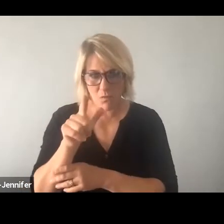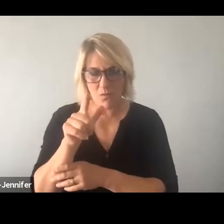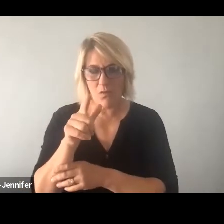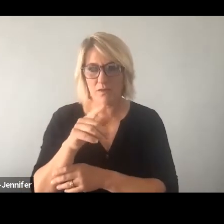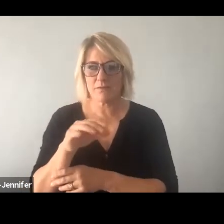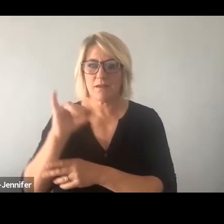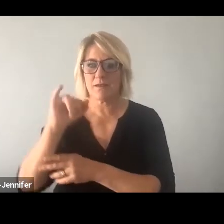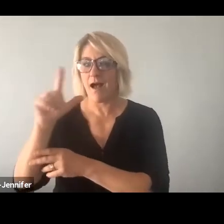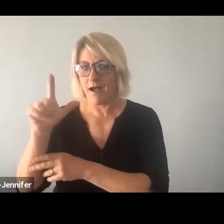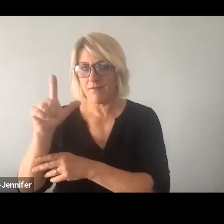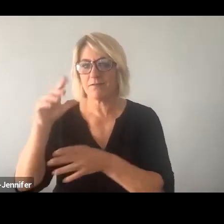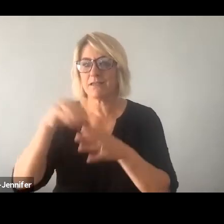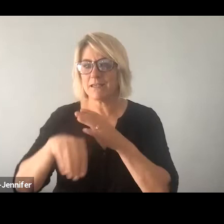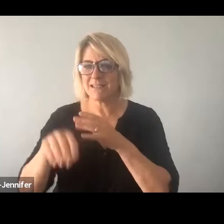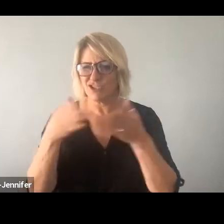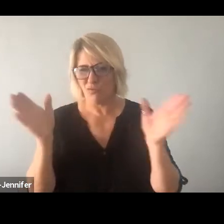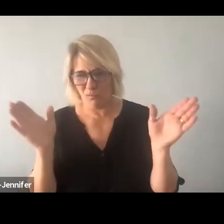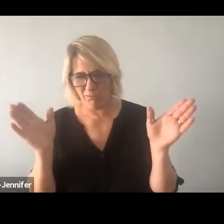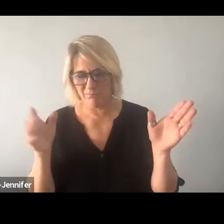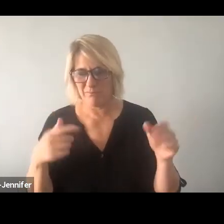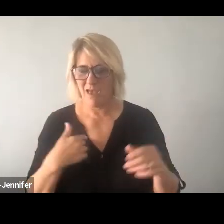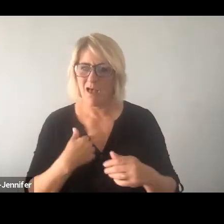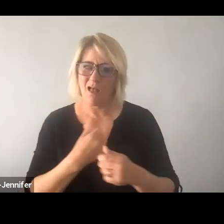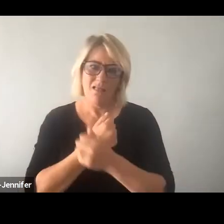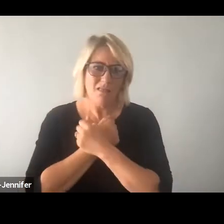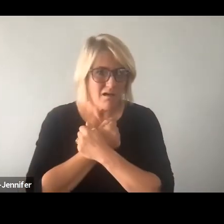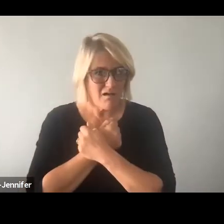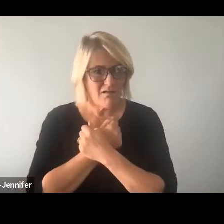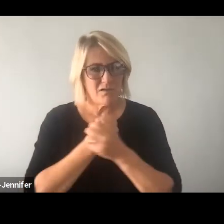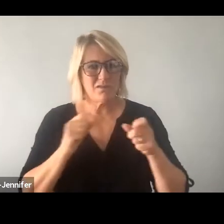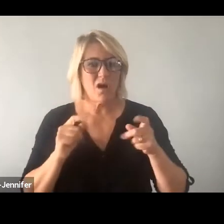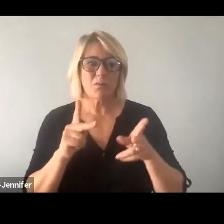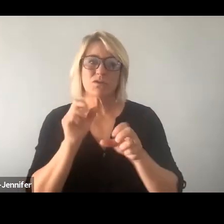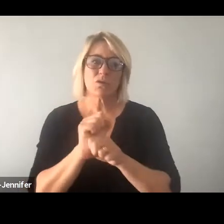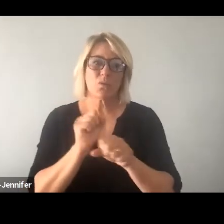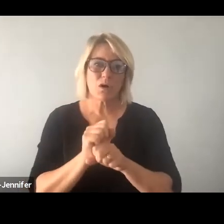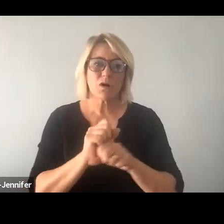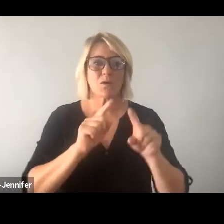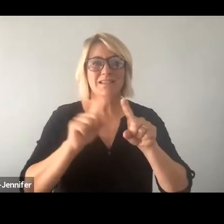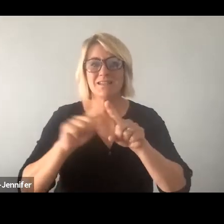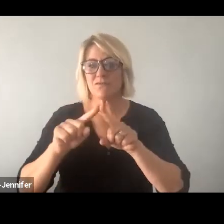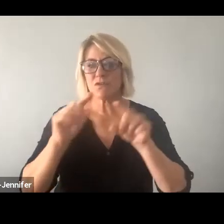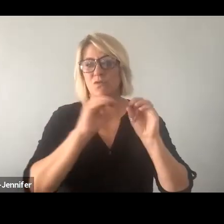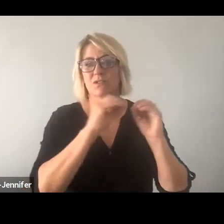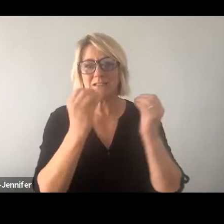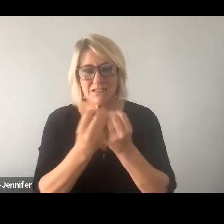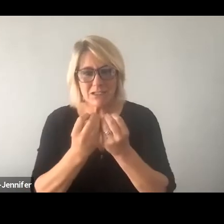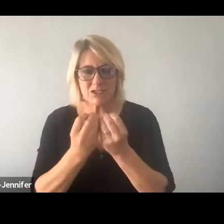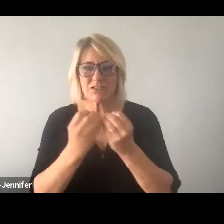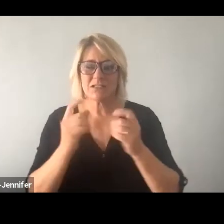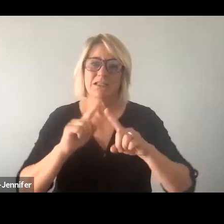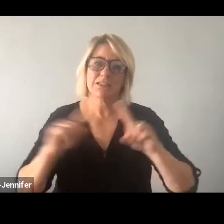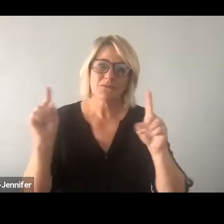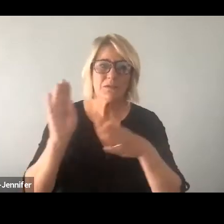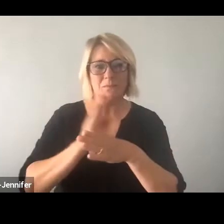in general, one of the things that I love the most is the opportunity to work with so many different organizations, so many different